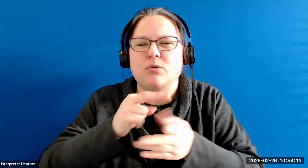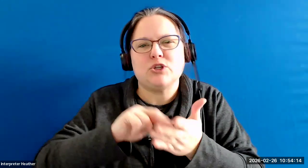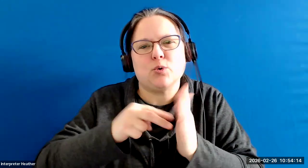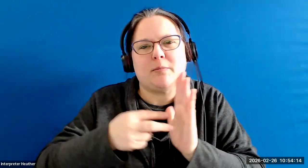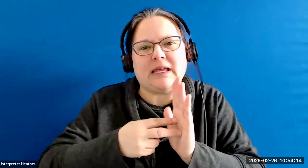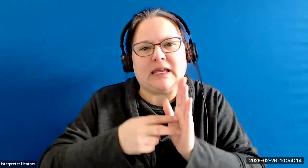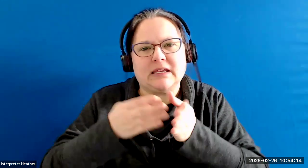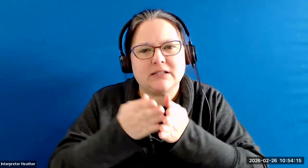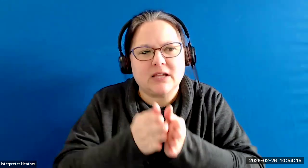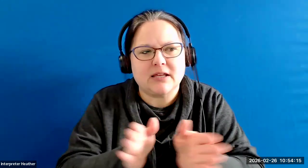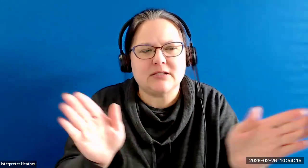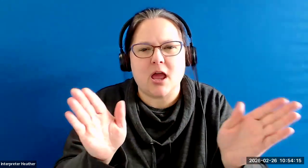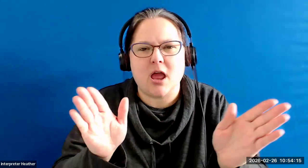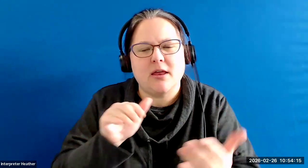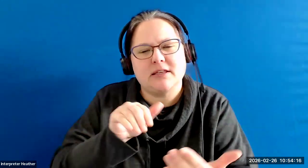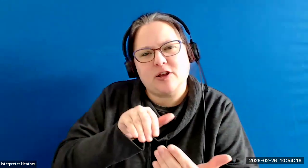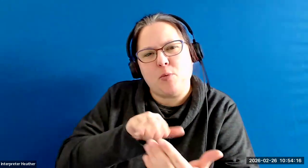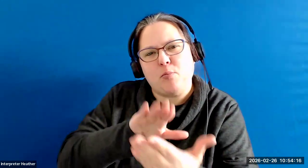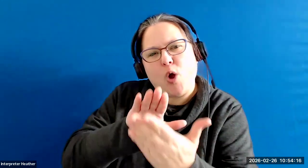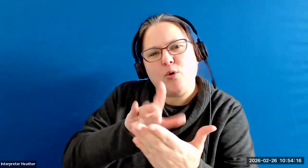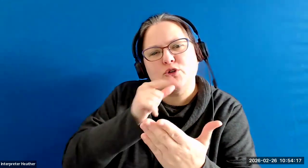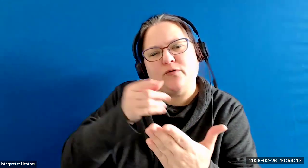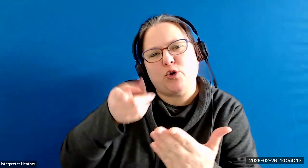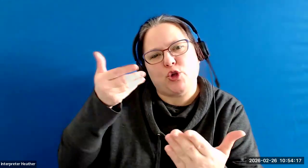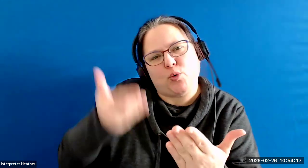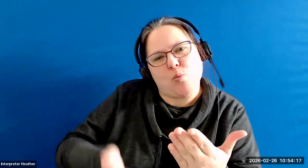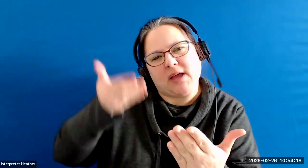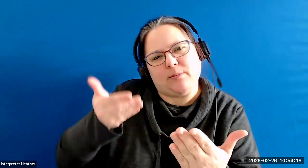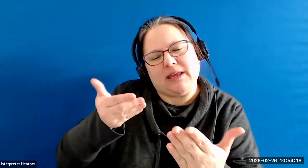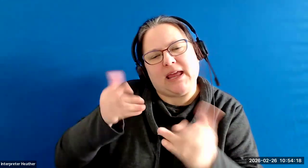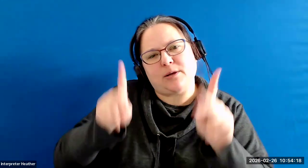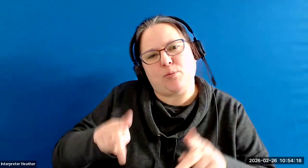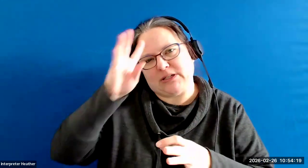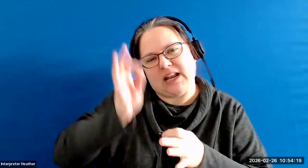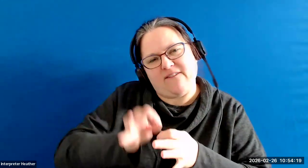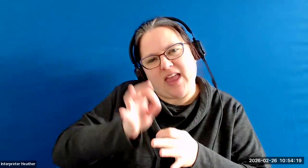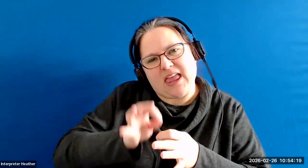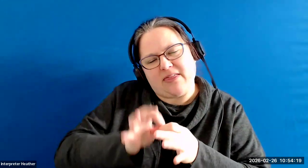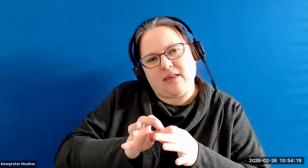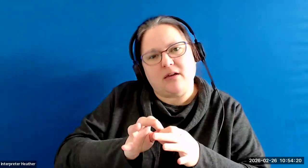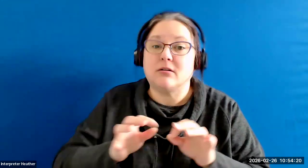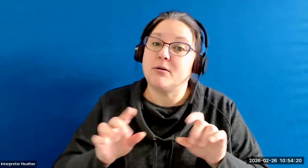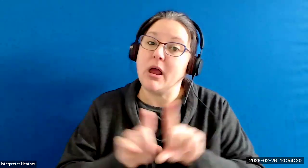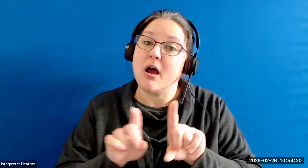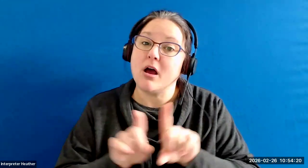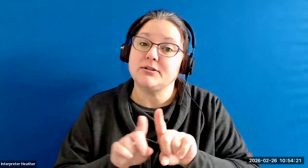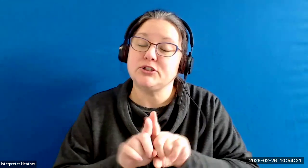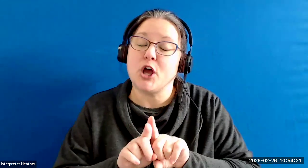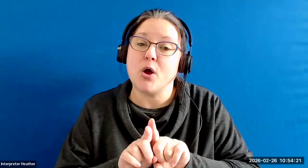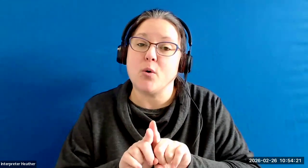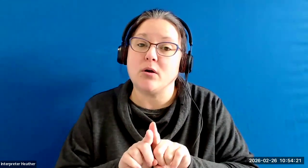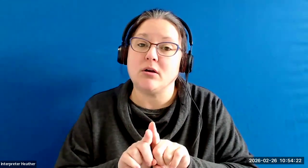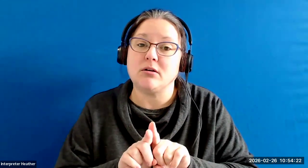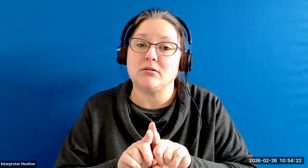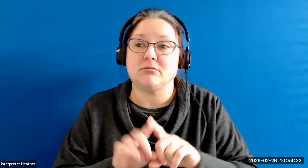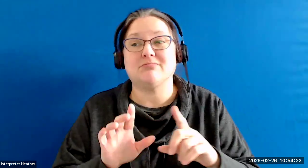an approach to how we want to be as people of faith, and also as like a bit of